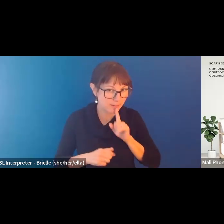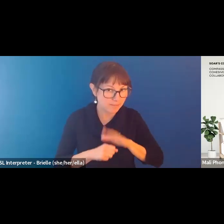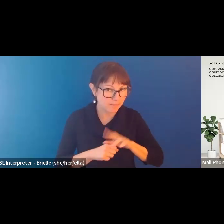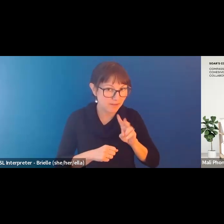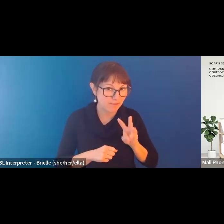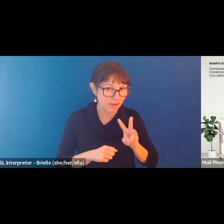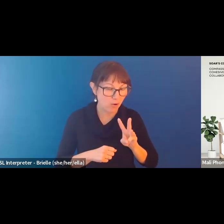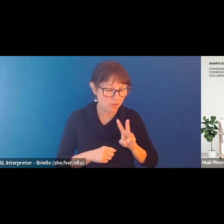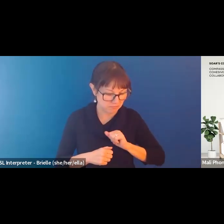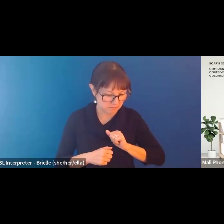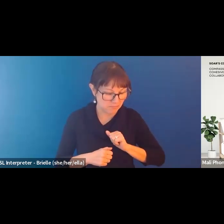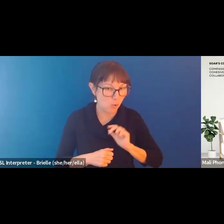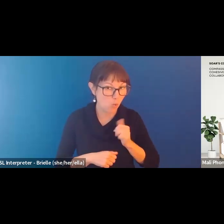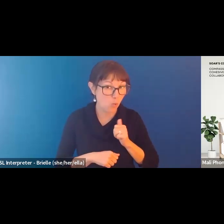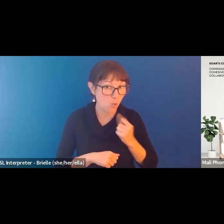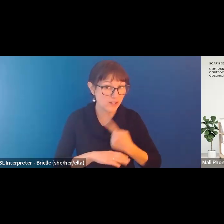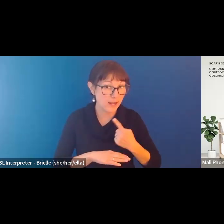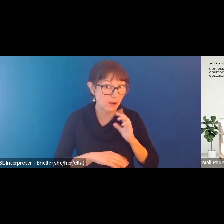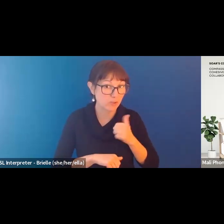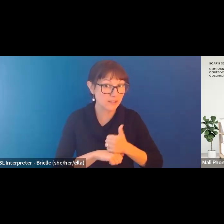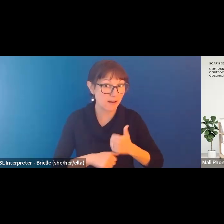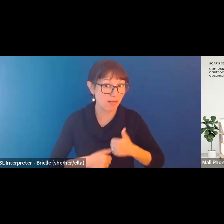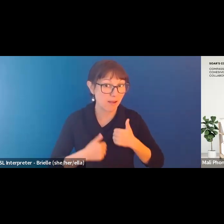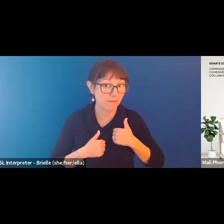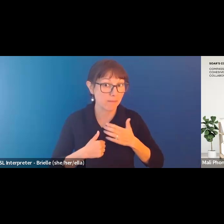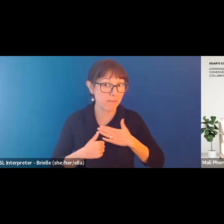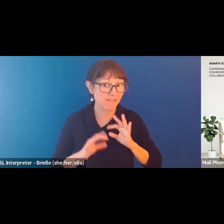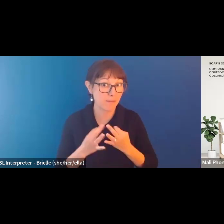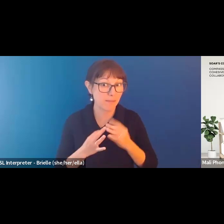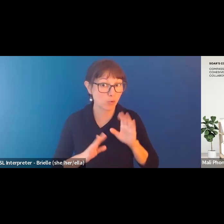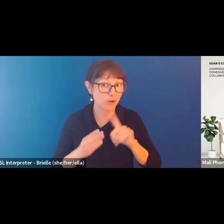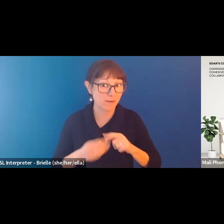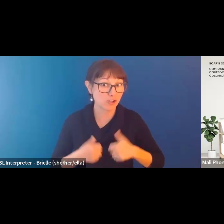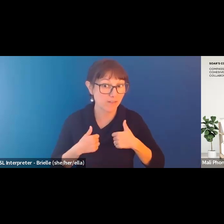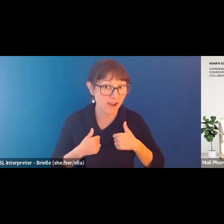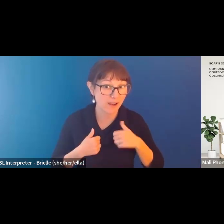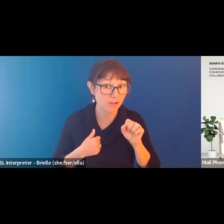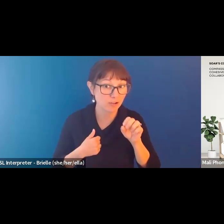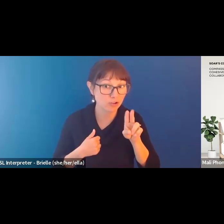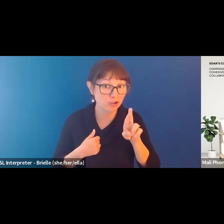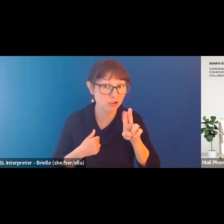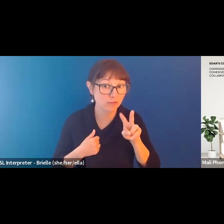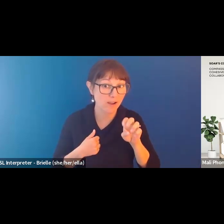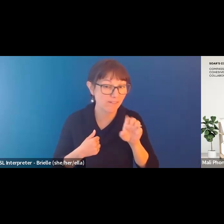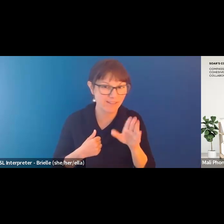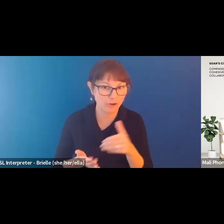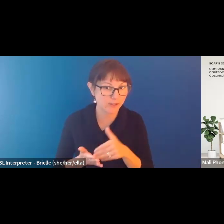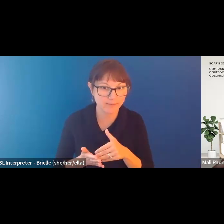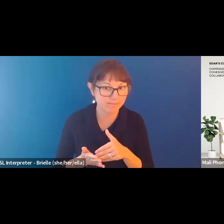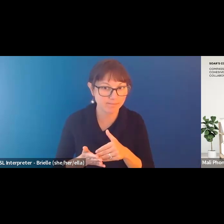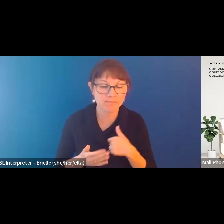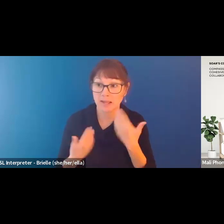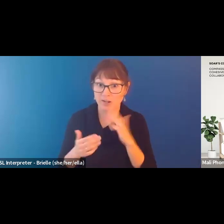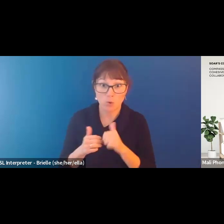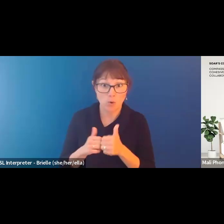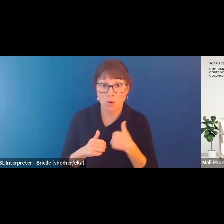would create a life where my family never had to worry about survival again. I didn't know how, I didn't know when,